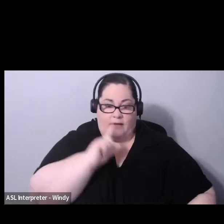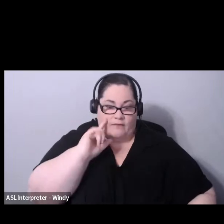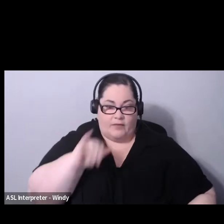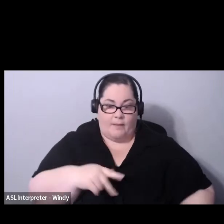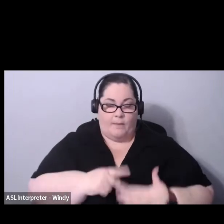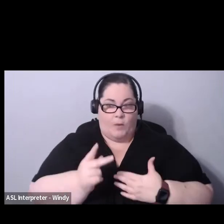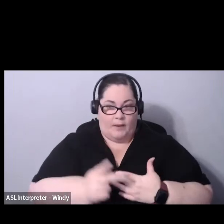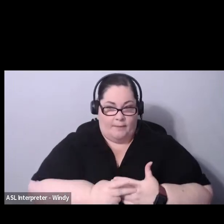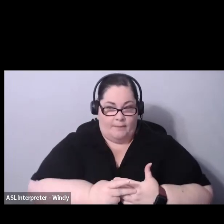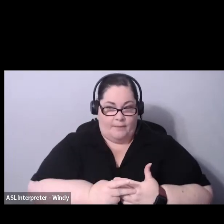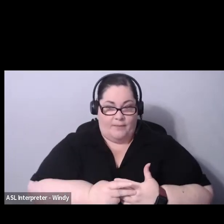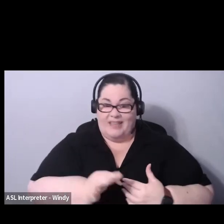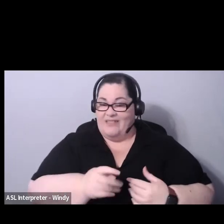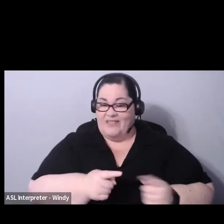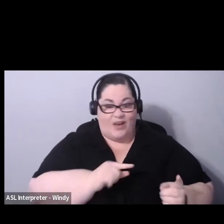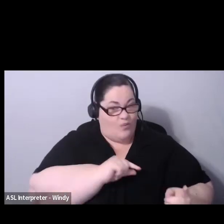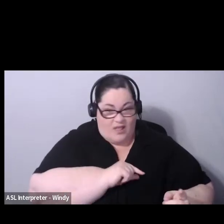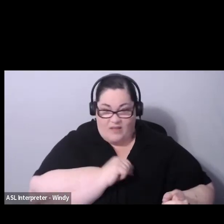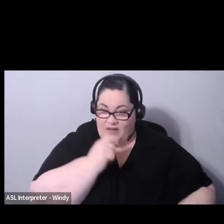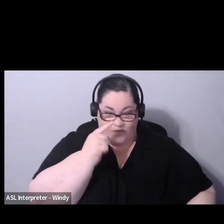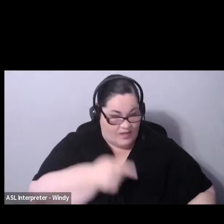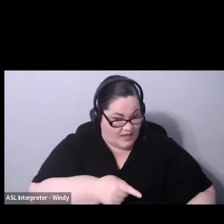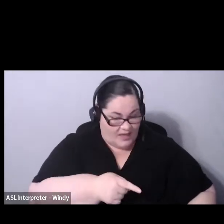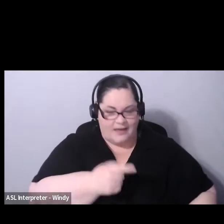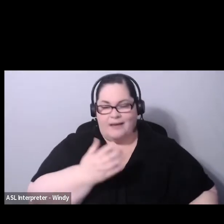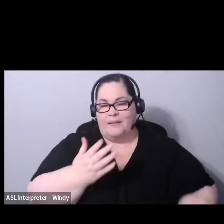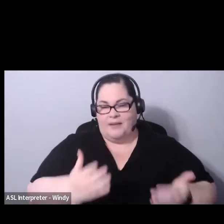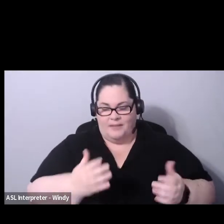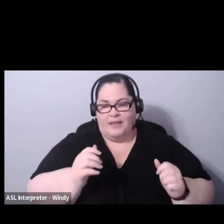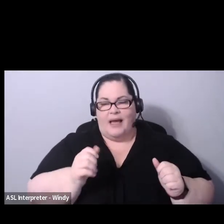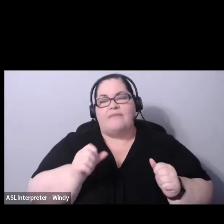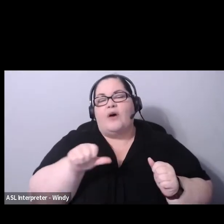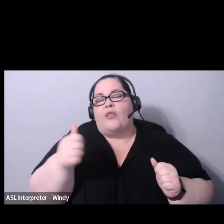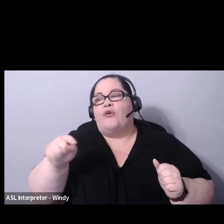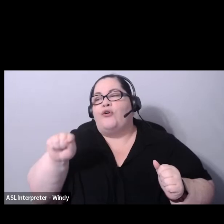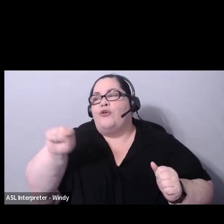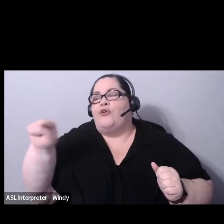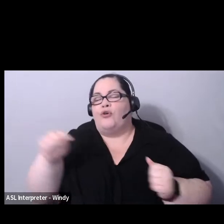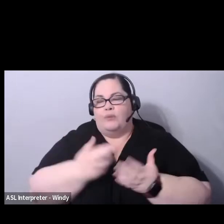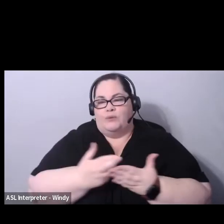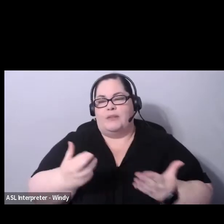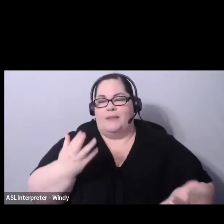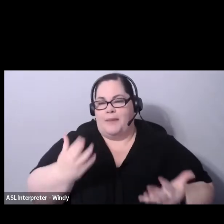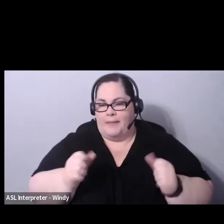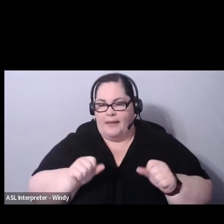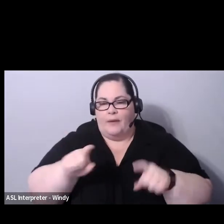program. And if they don't, possibly there's other resources. They may go